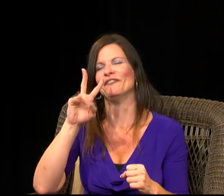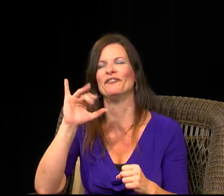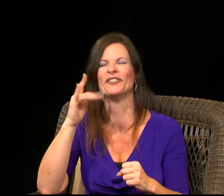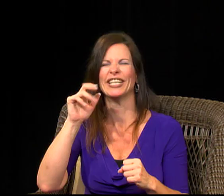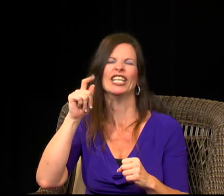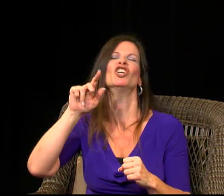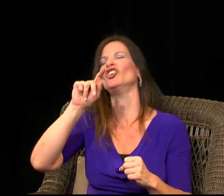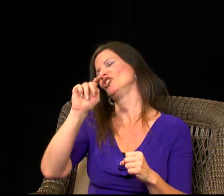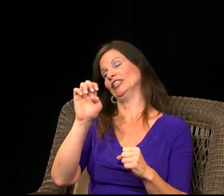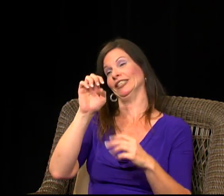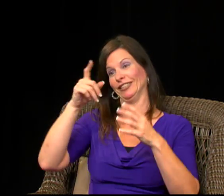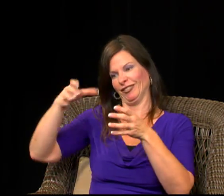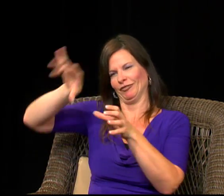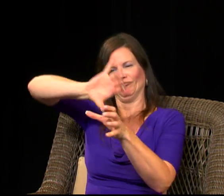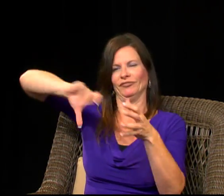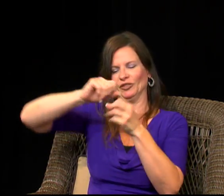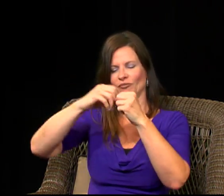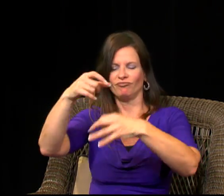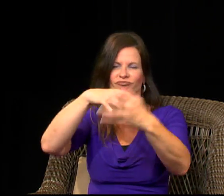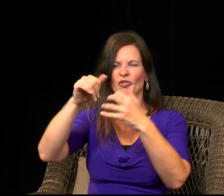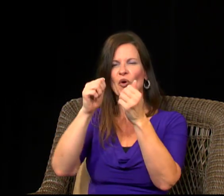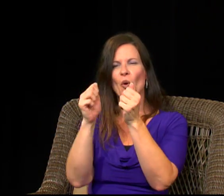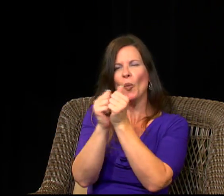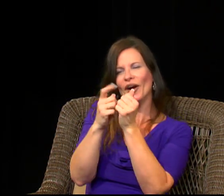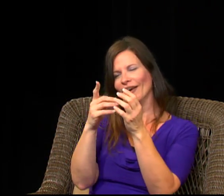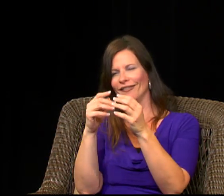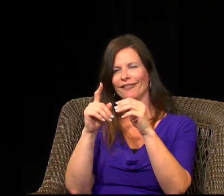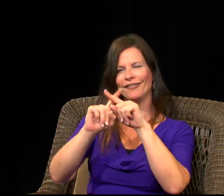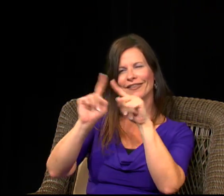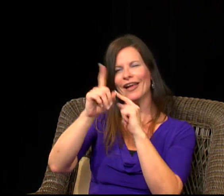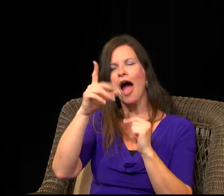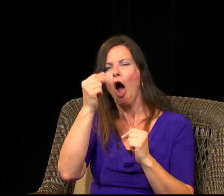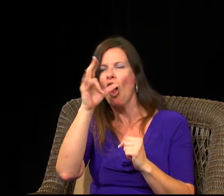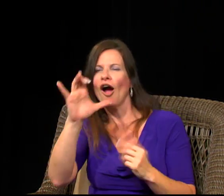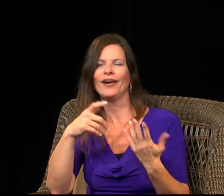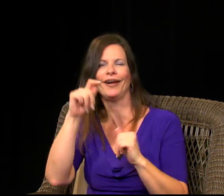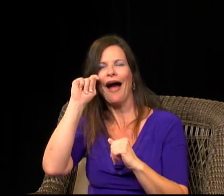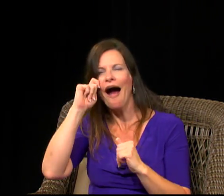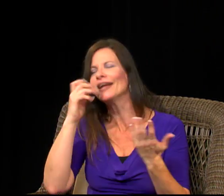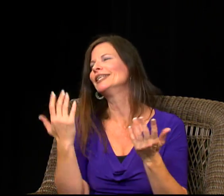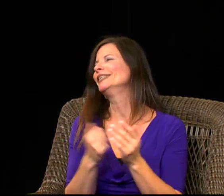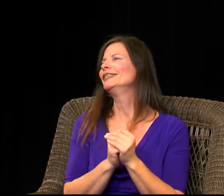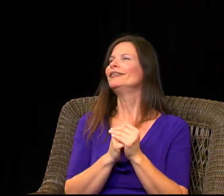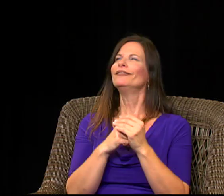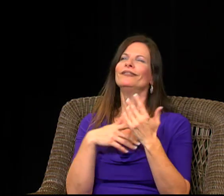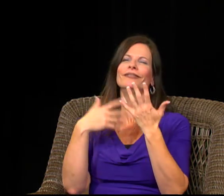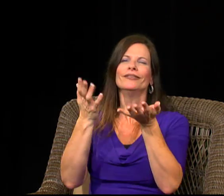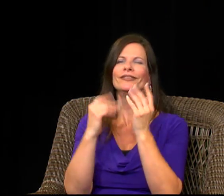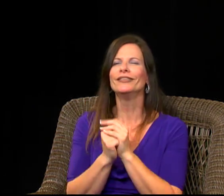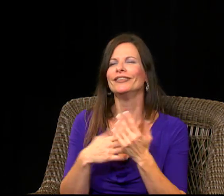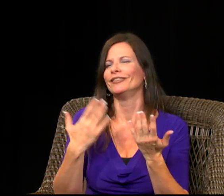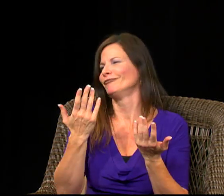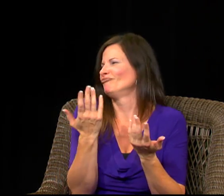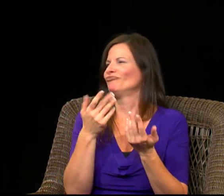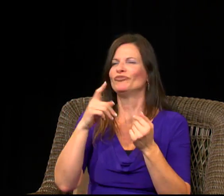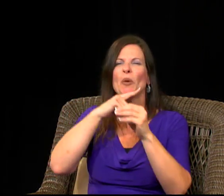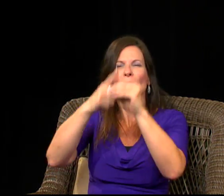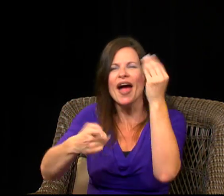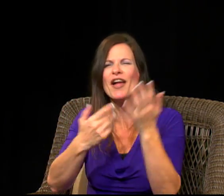make balsamic vinaigrette, pour balsamic vinaigrette in there, and throw in some garlic and onions,